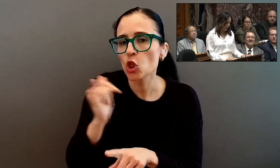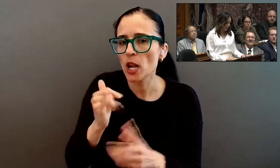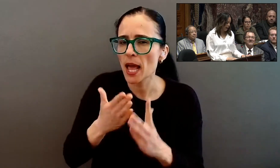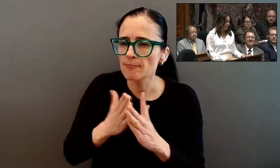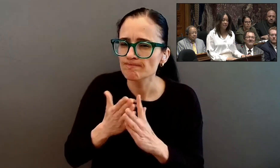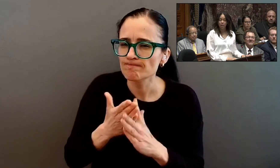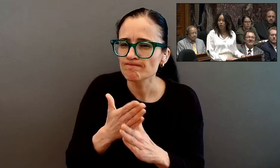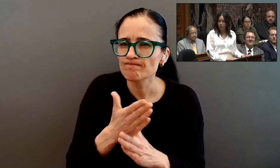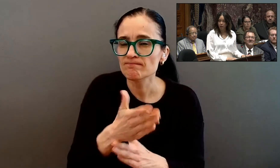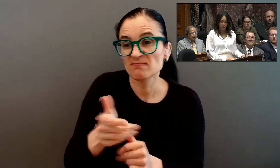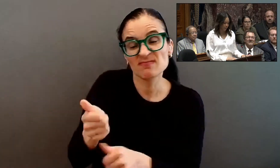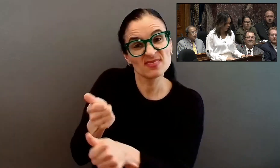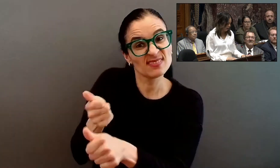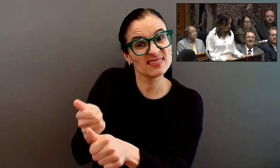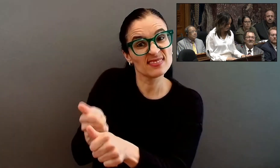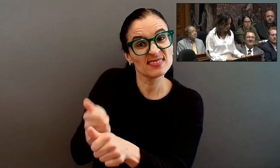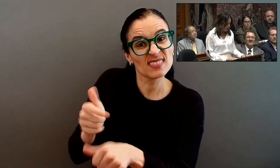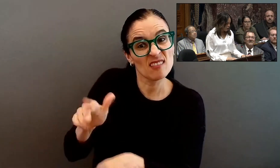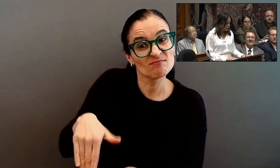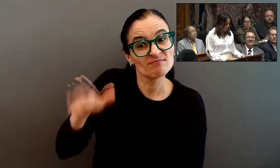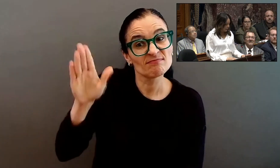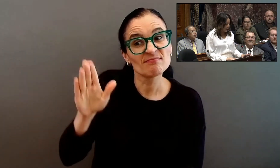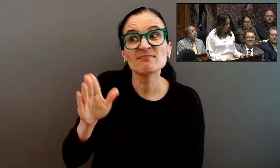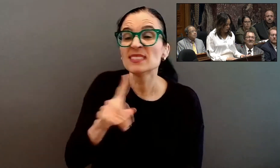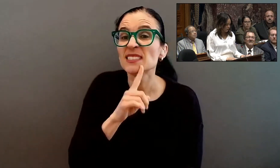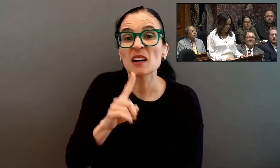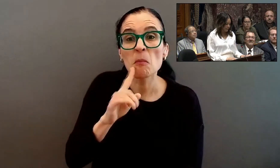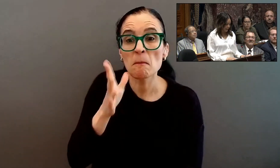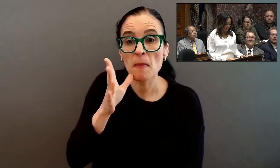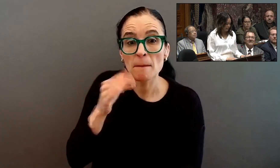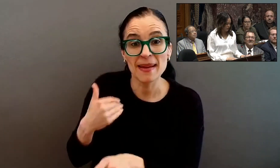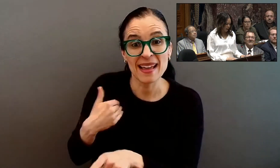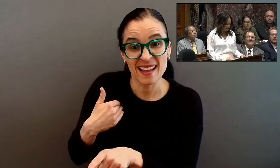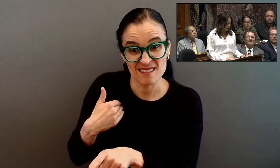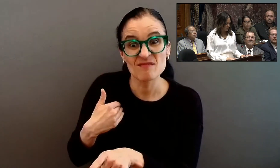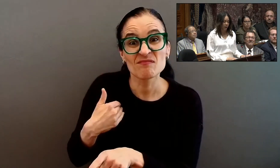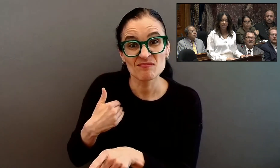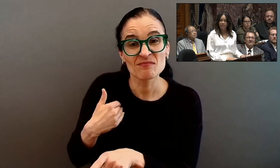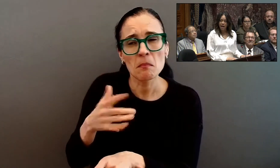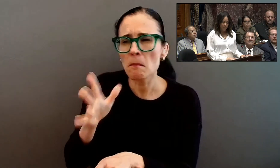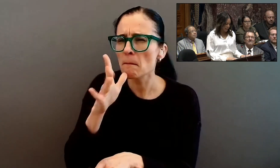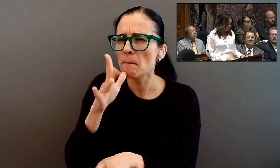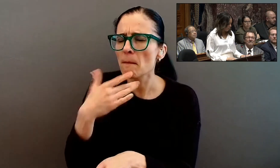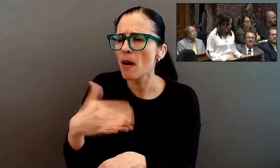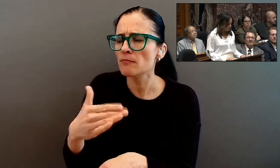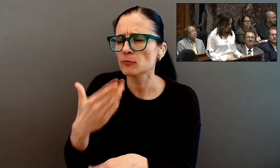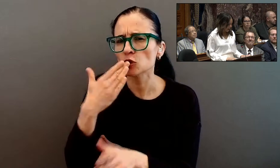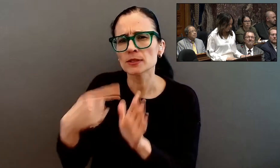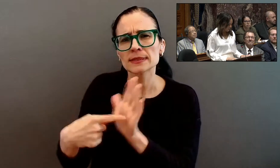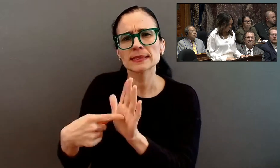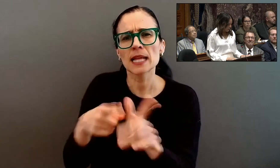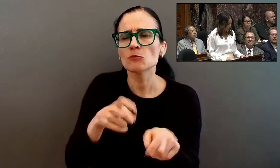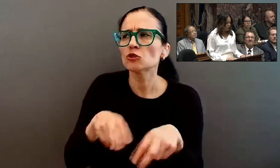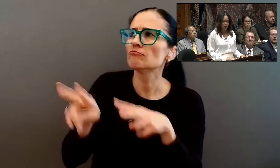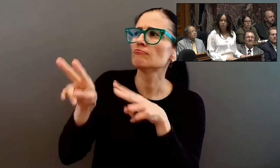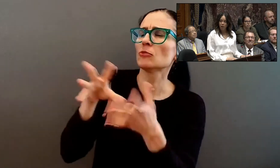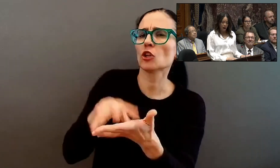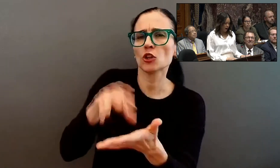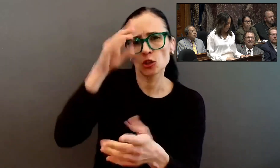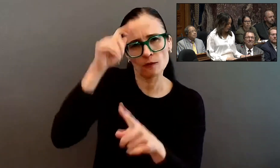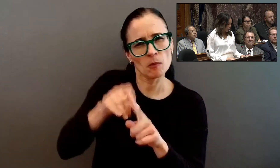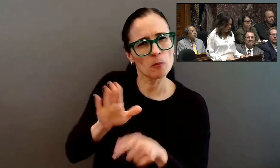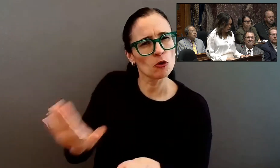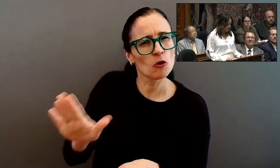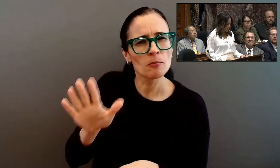her share and still showed up with love, Charlene learned resilience not as a choice, but as a way of life. She